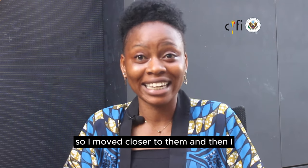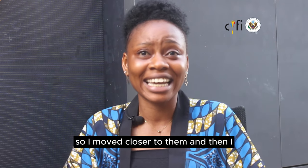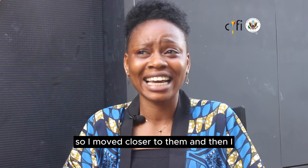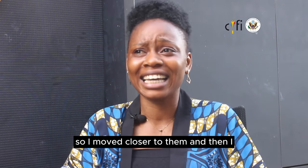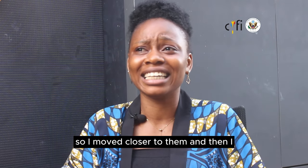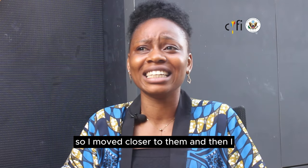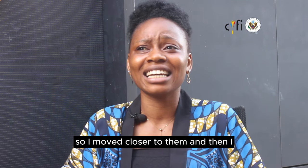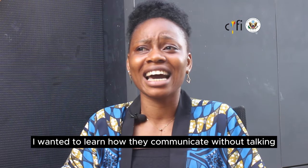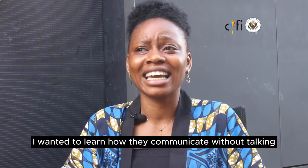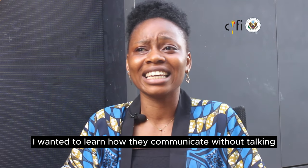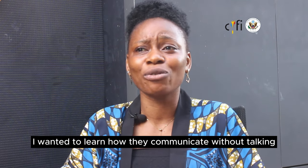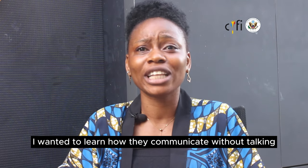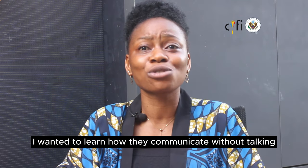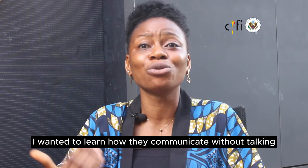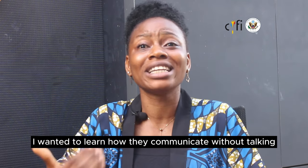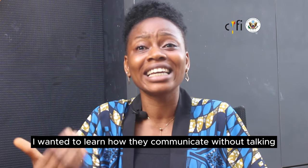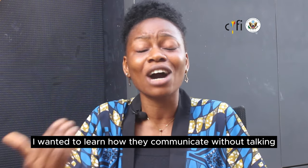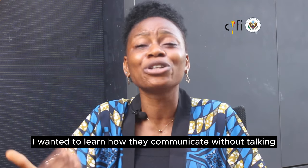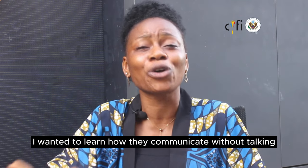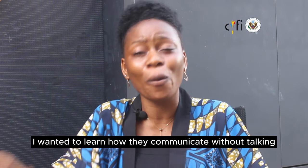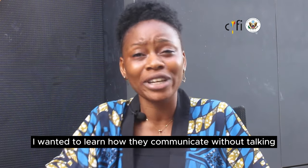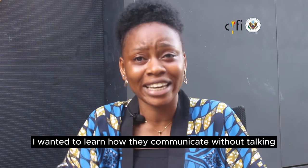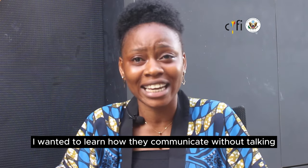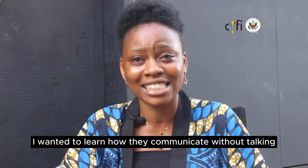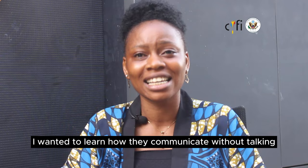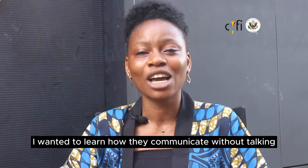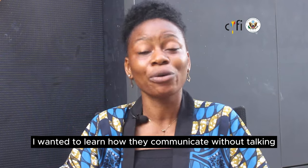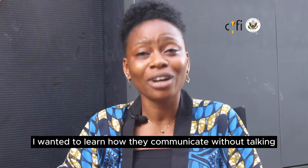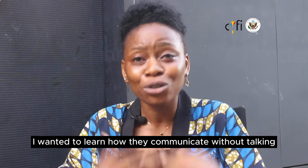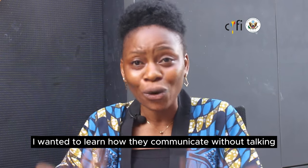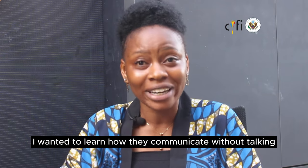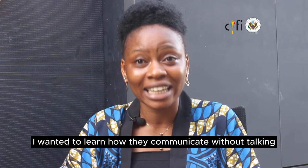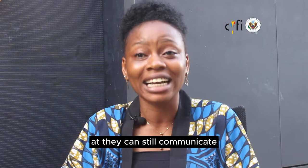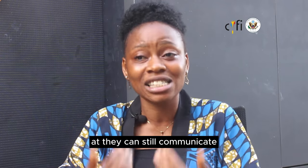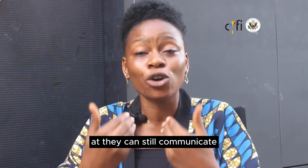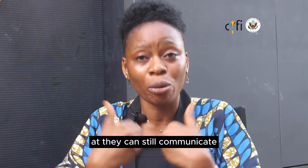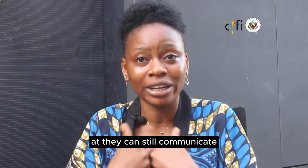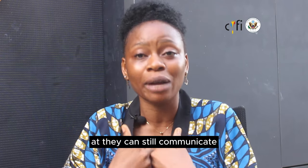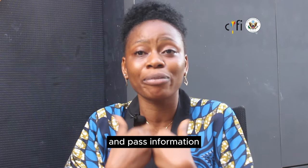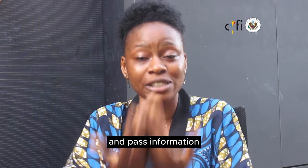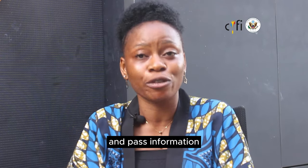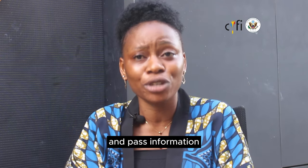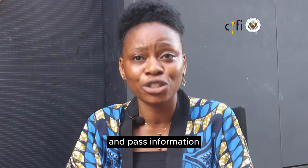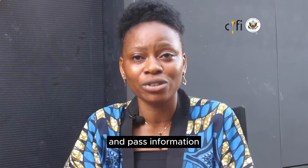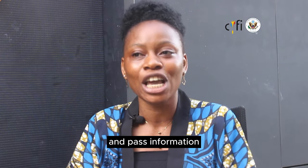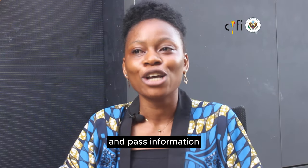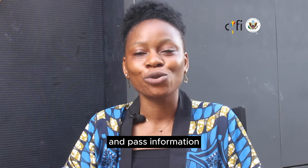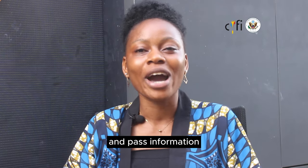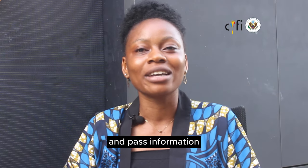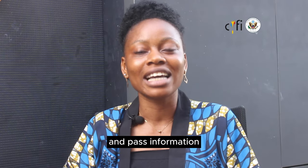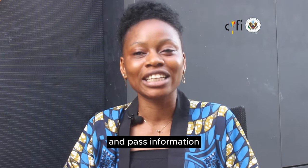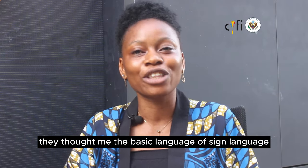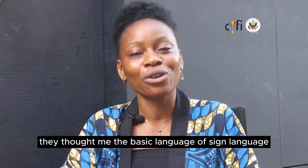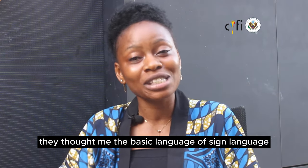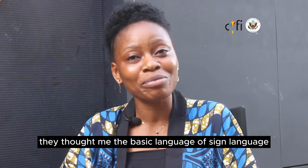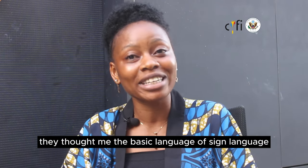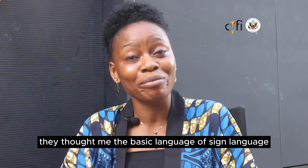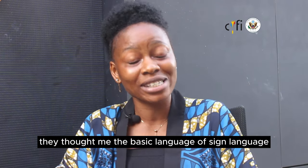then I wanted to learn how they communicate without talking, and they can still communicate and pass information. So they taught me the basic